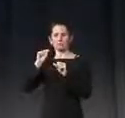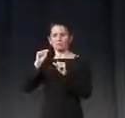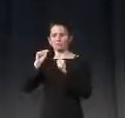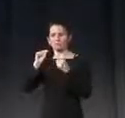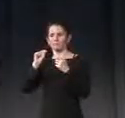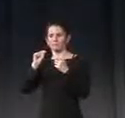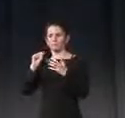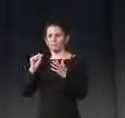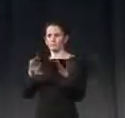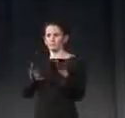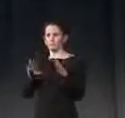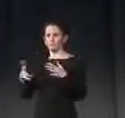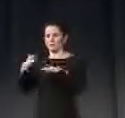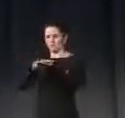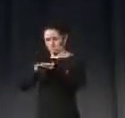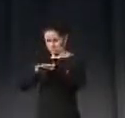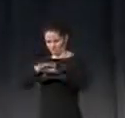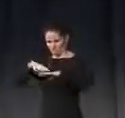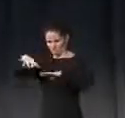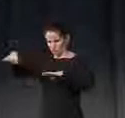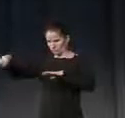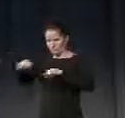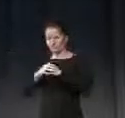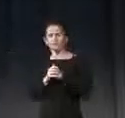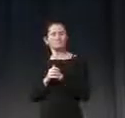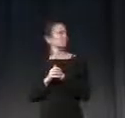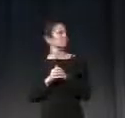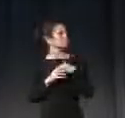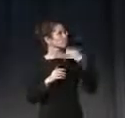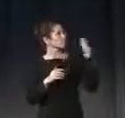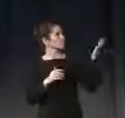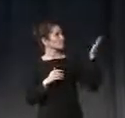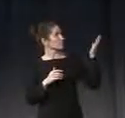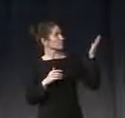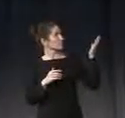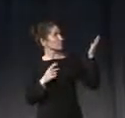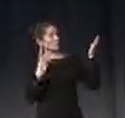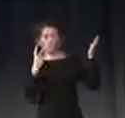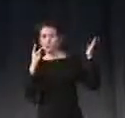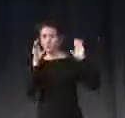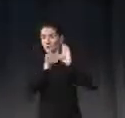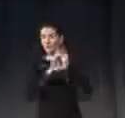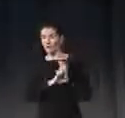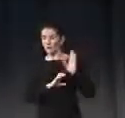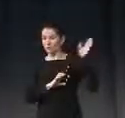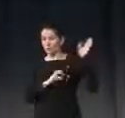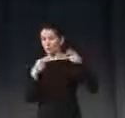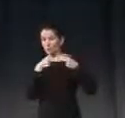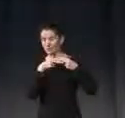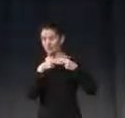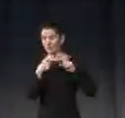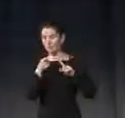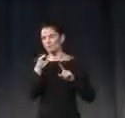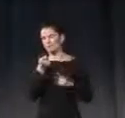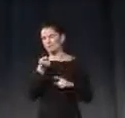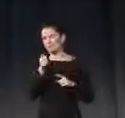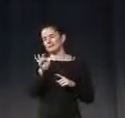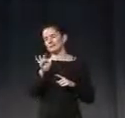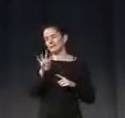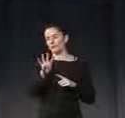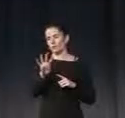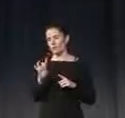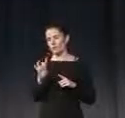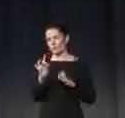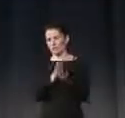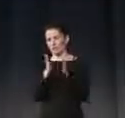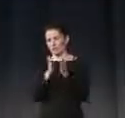frequencies, in that case, radio waves. In the top two images on this slide, from a 1948 textbook on frequency analysis,